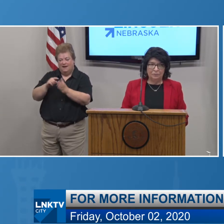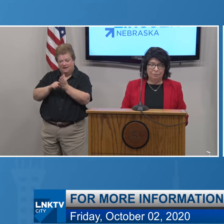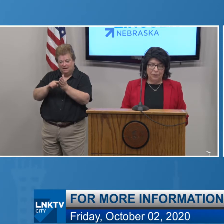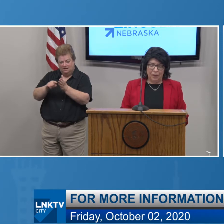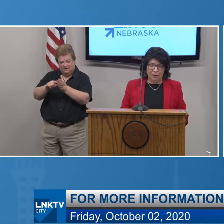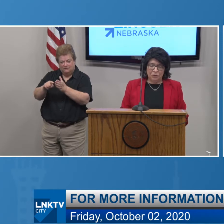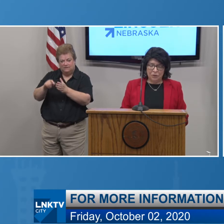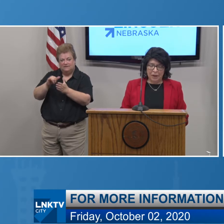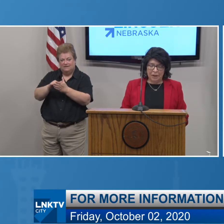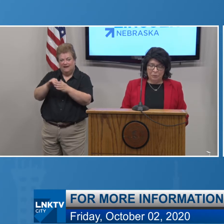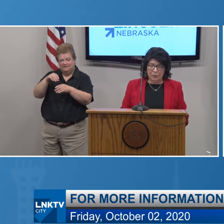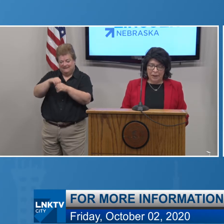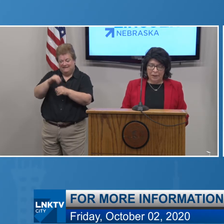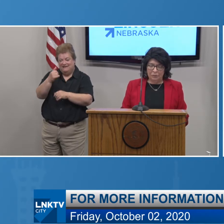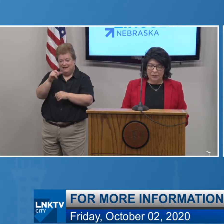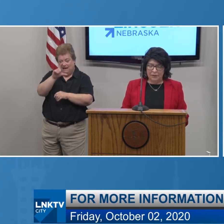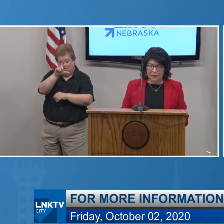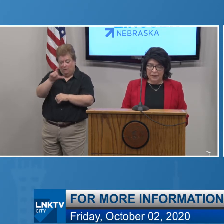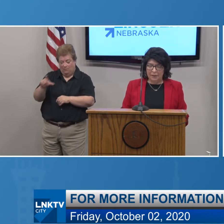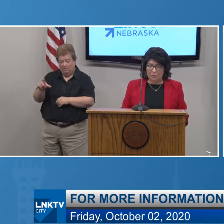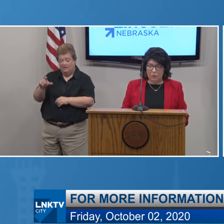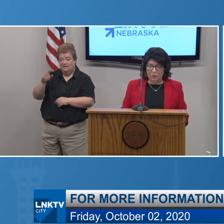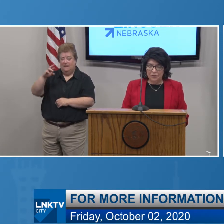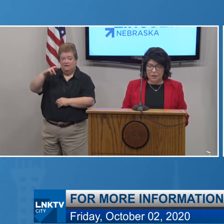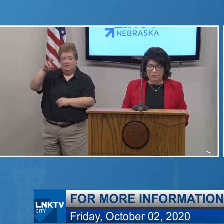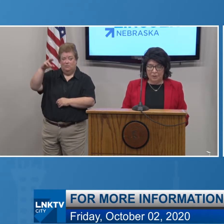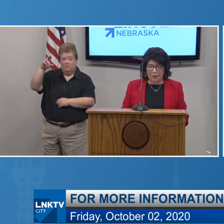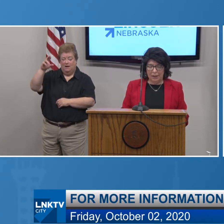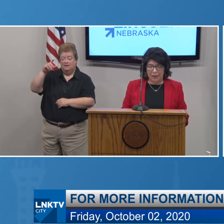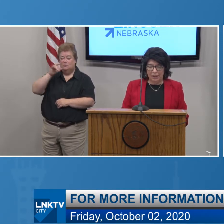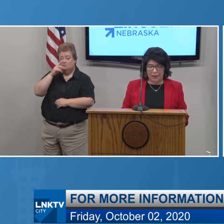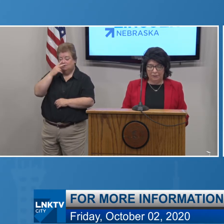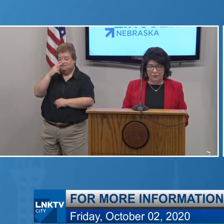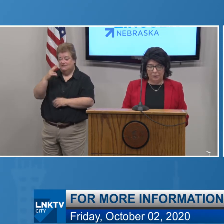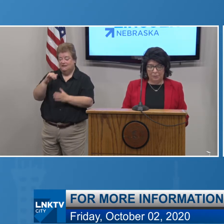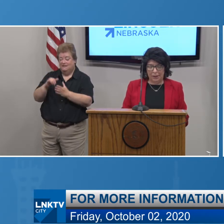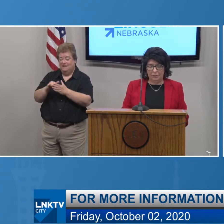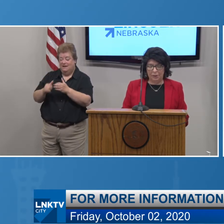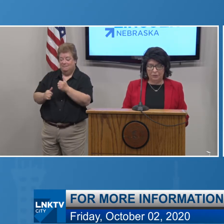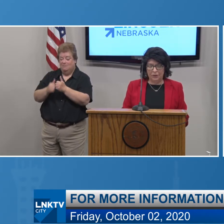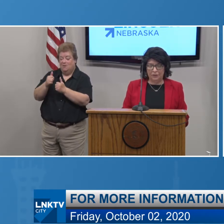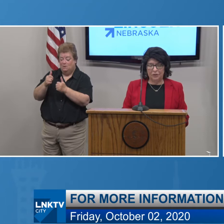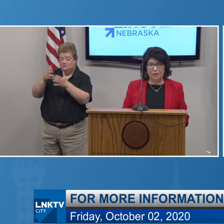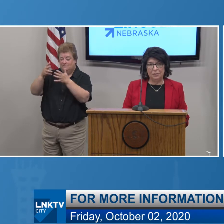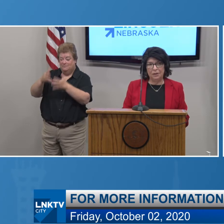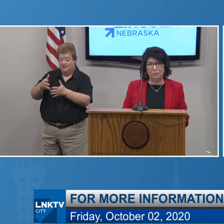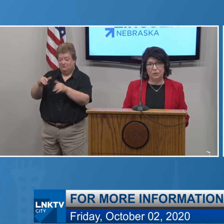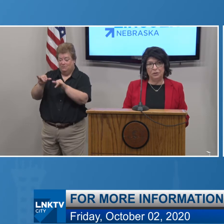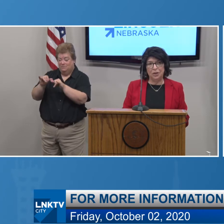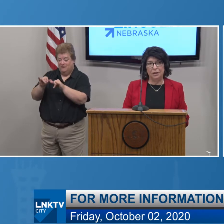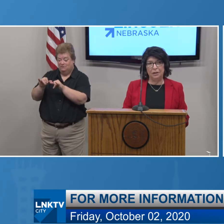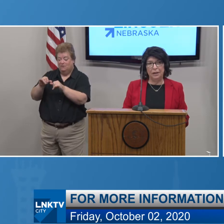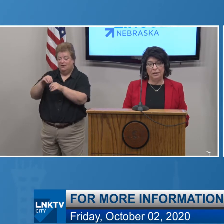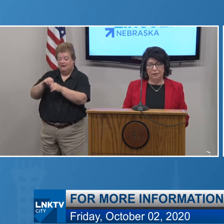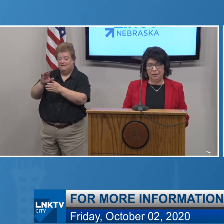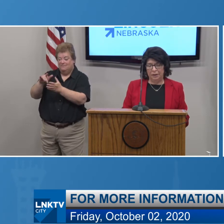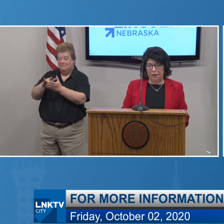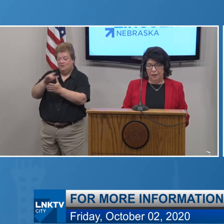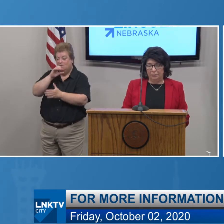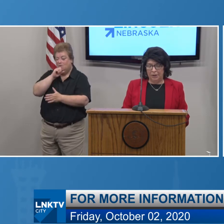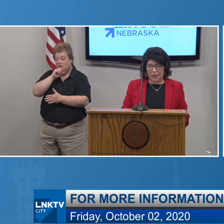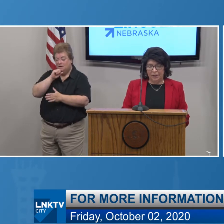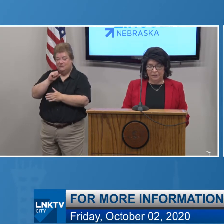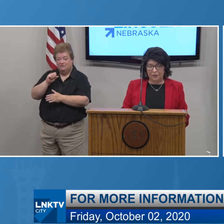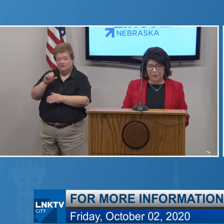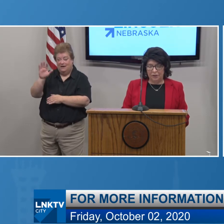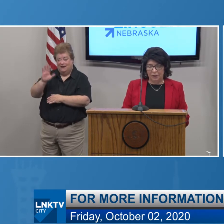yellow. Toward the upper right, we see that most of the remaining metrics are in the mid-orange area.